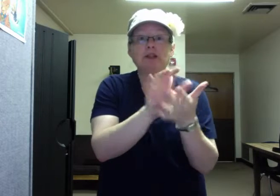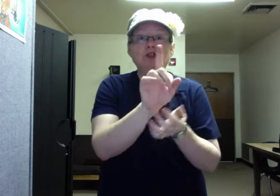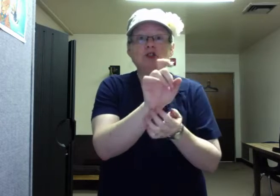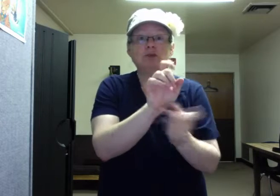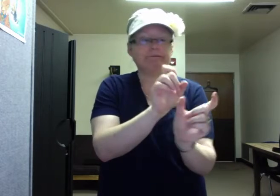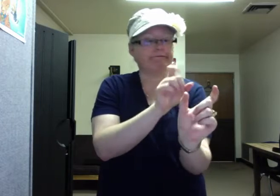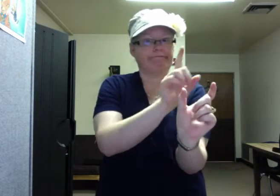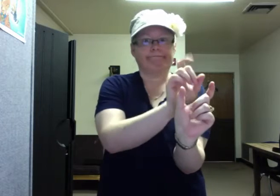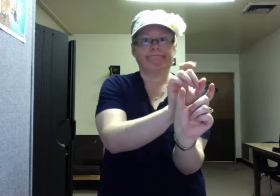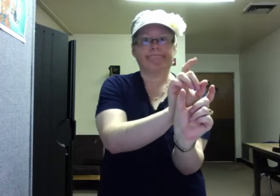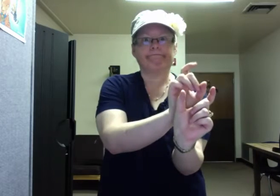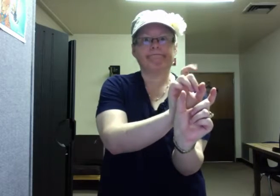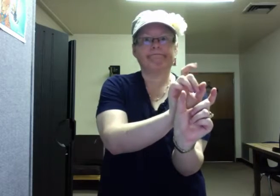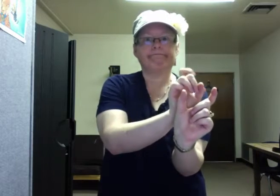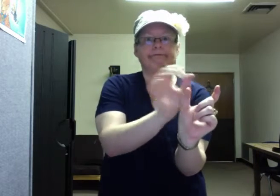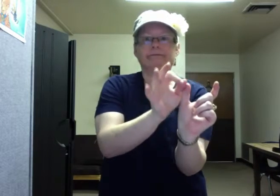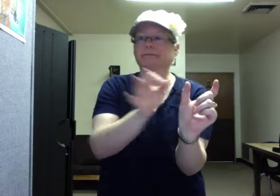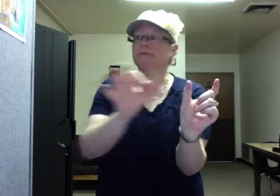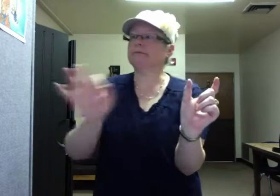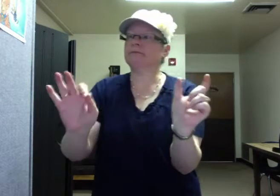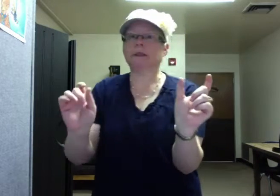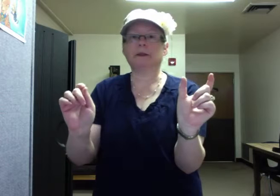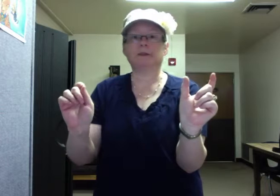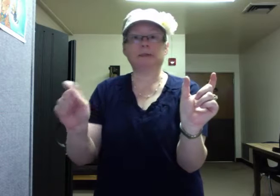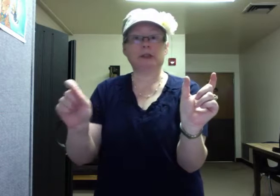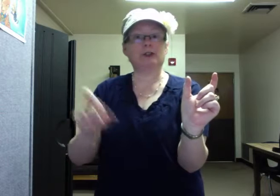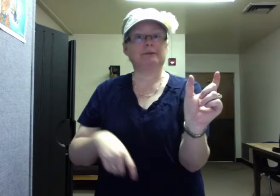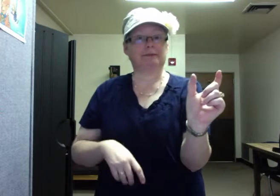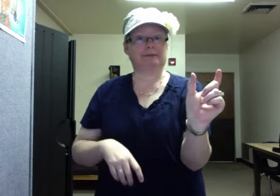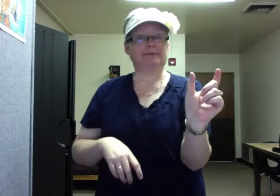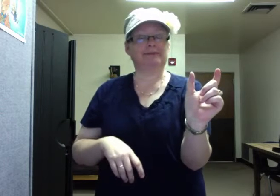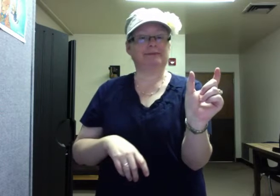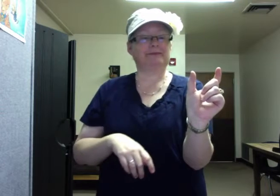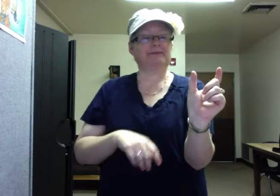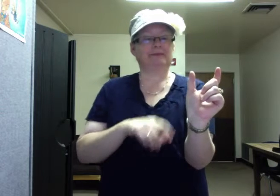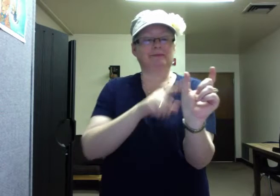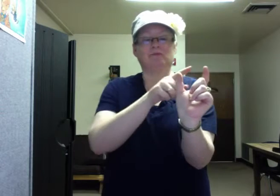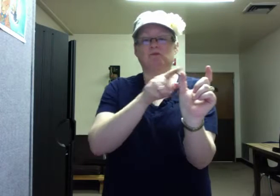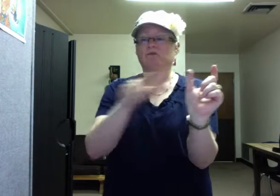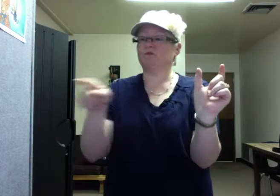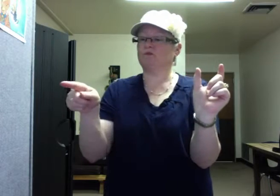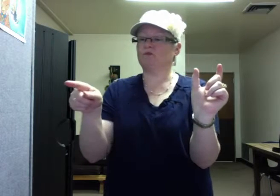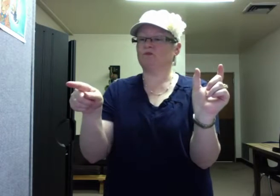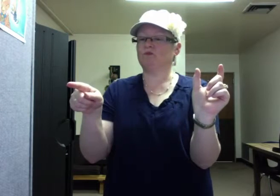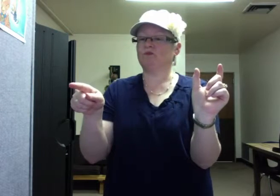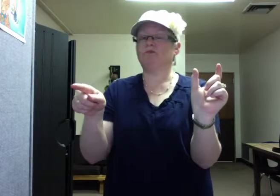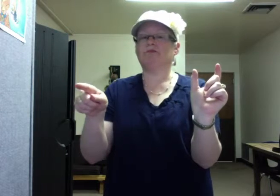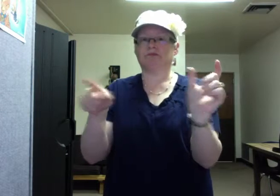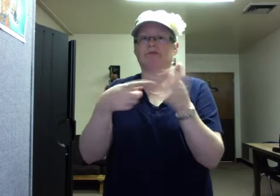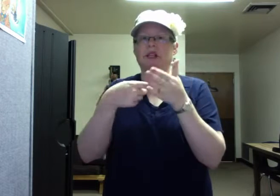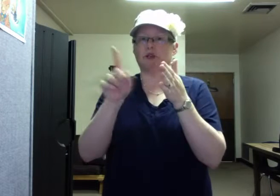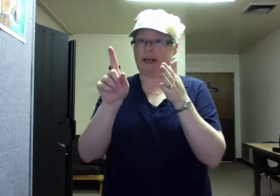Once you have your solution statement, it says how many were scratched or damaged, blank were scratched or damaged, then we